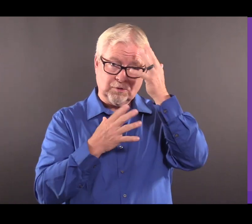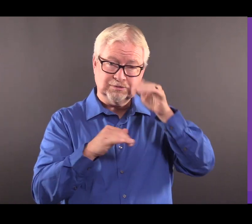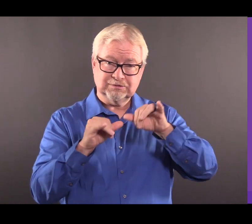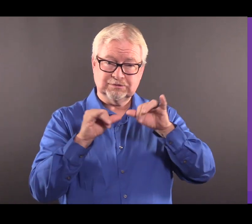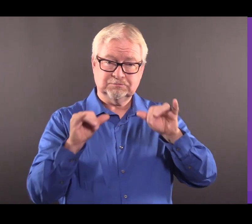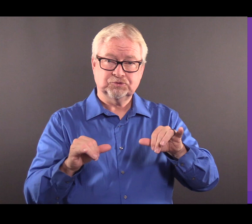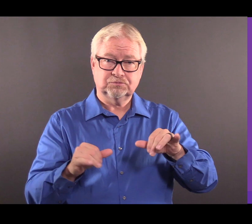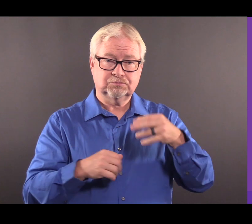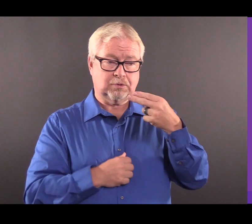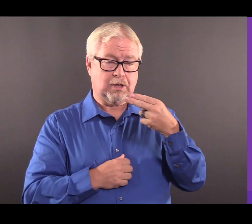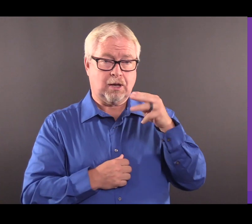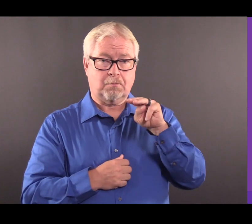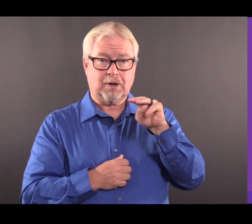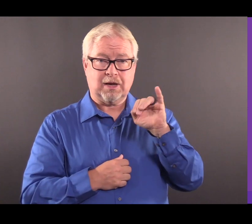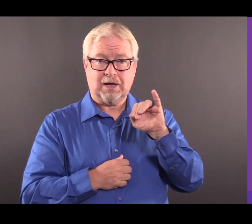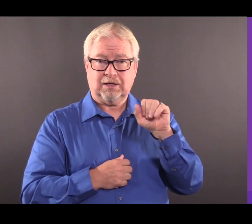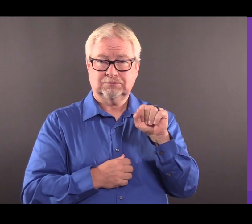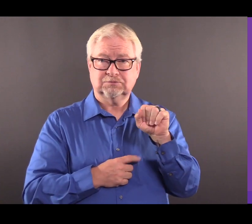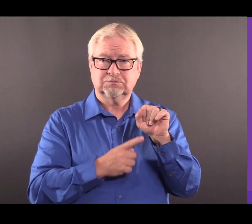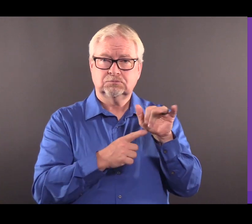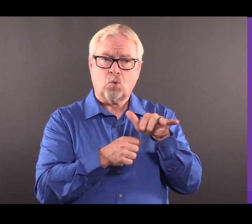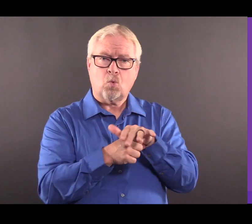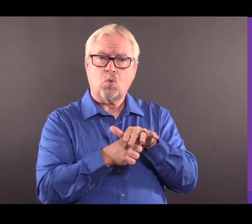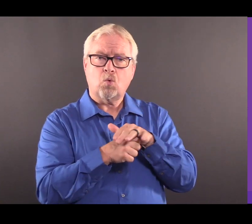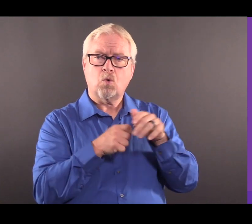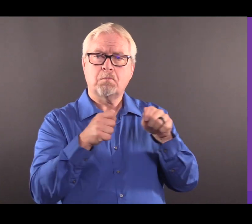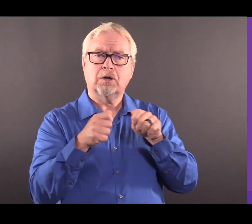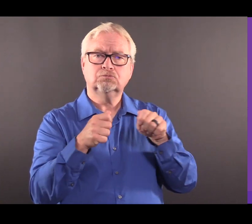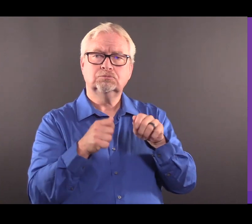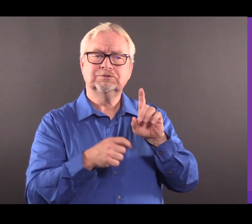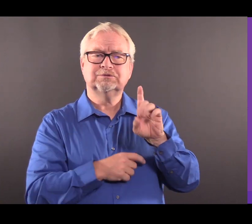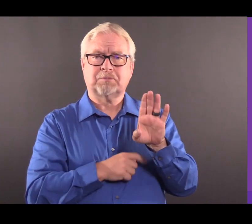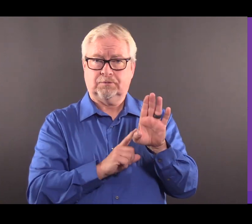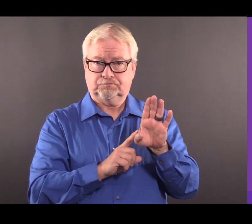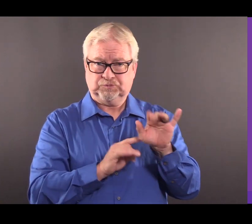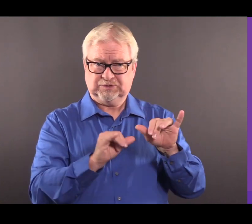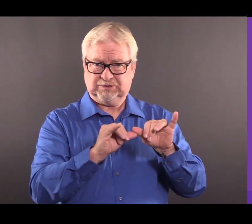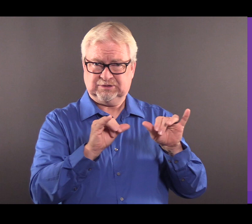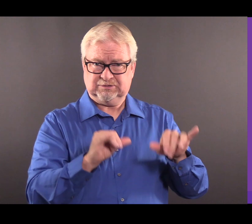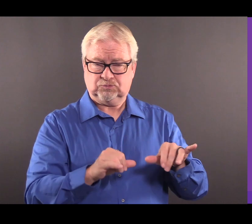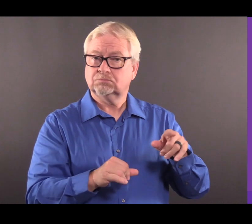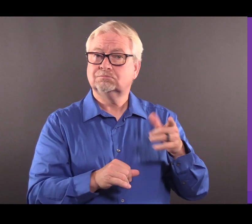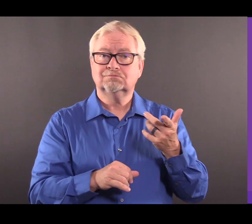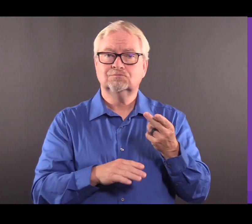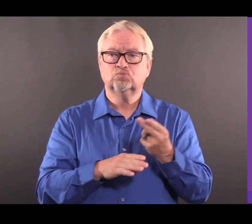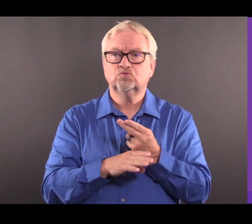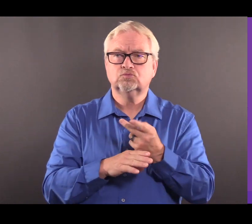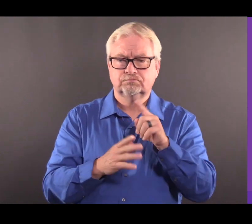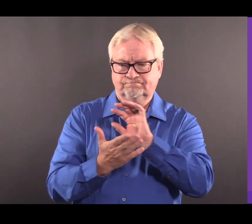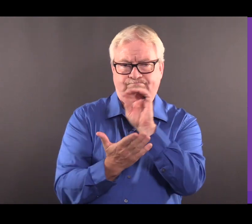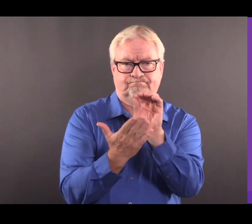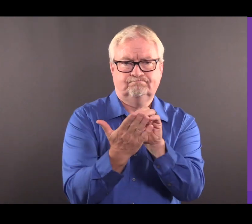A Homeless Management Information System, or HMIS, is a locally administered